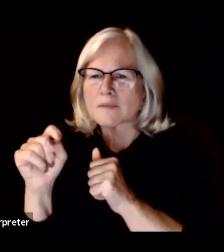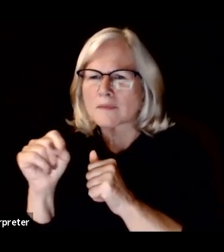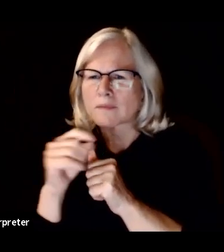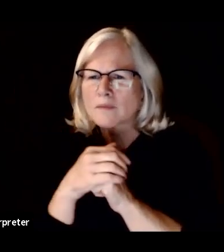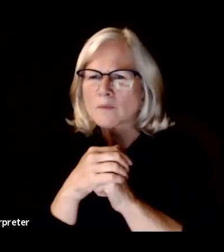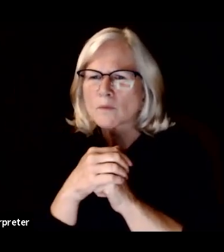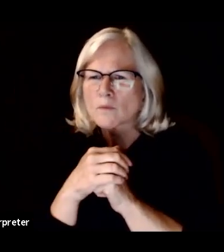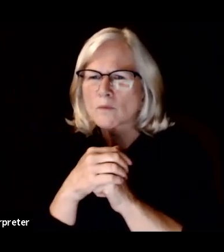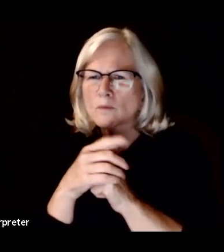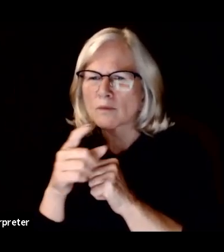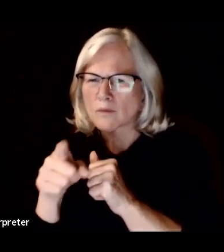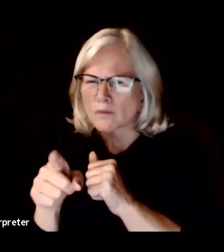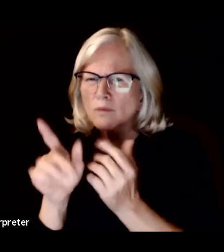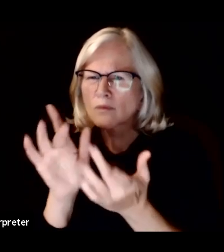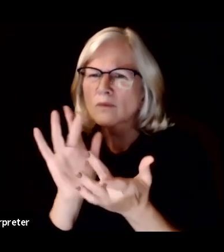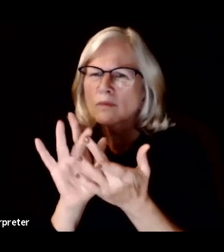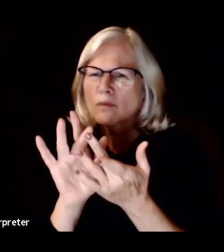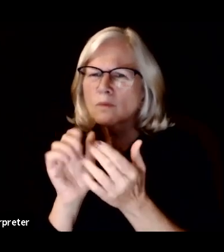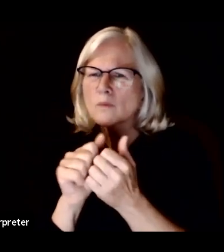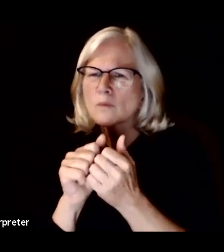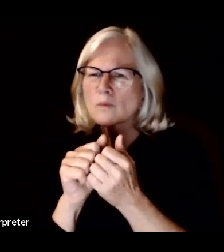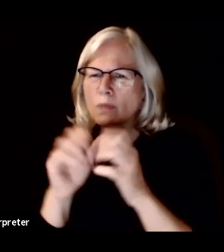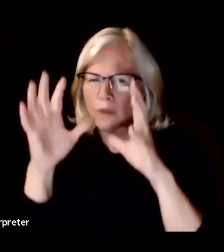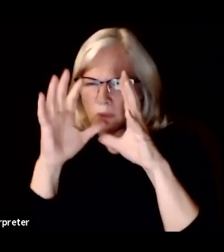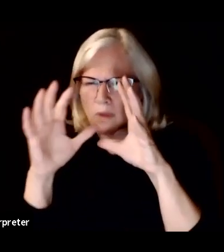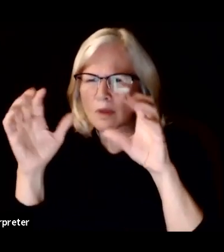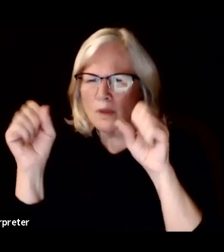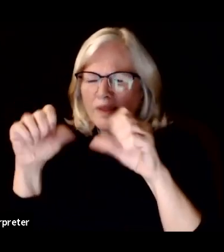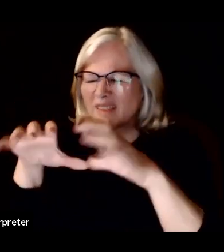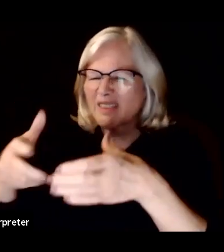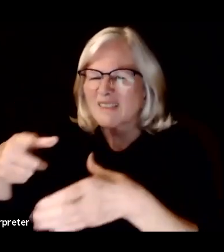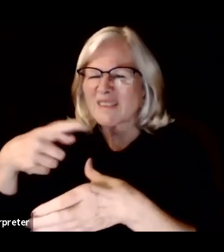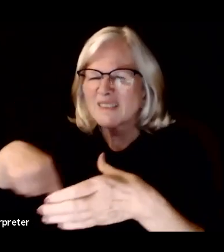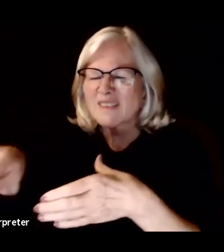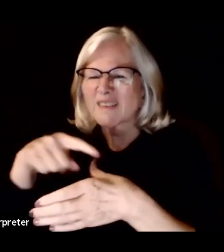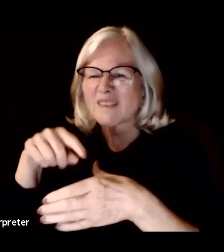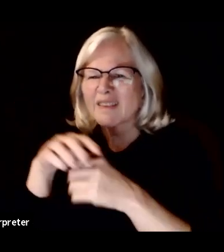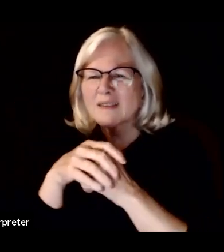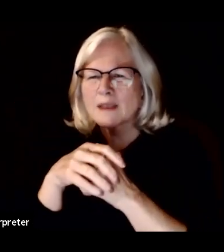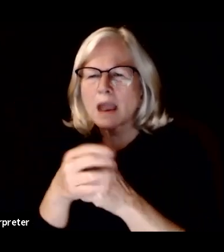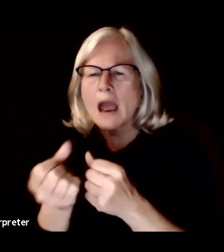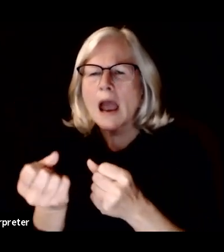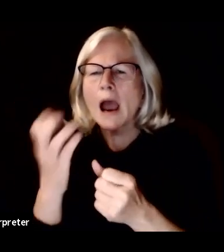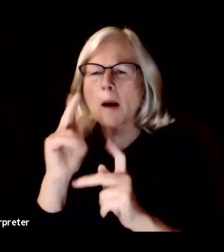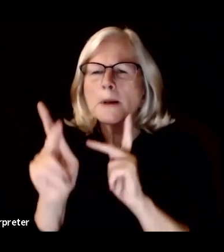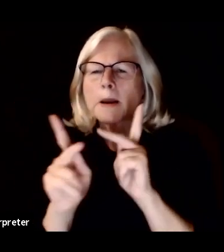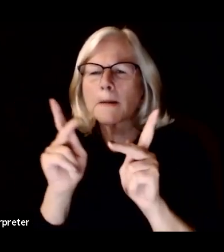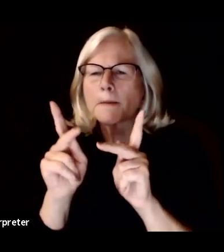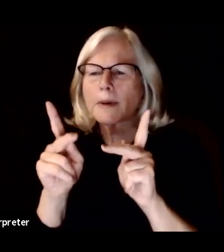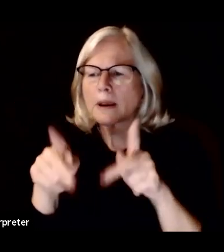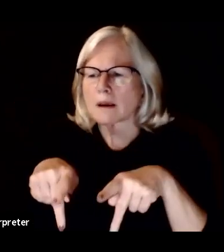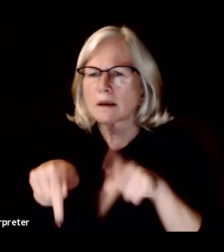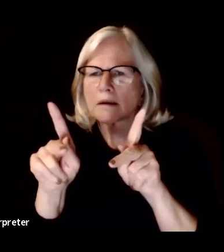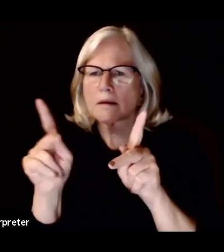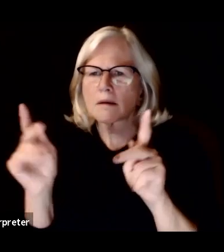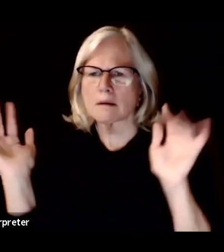campaign about how many people they're going to let on site in the Bemidji, but do you plan to monitor the